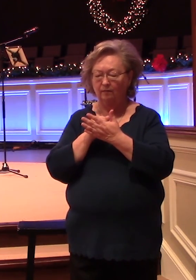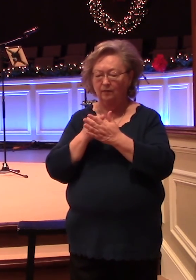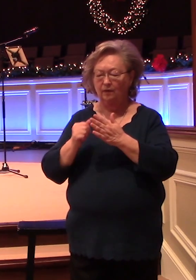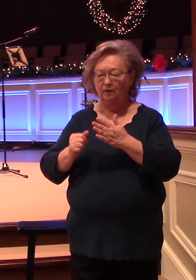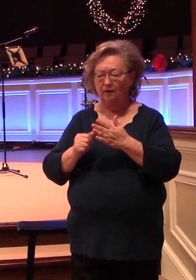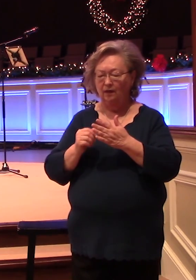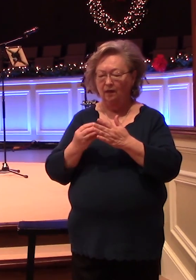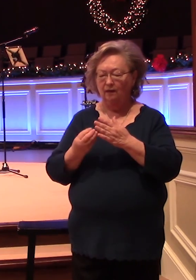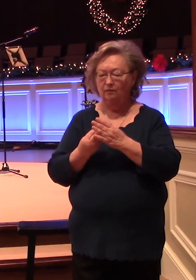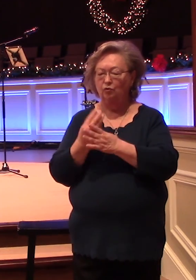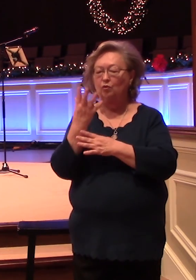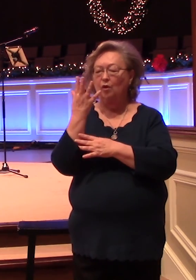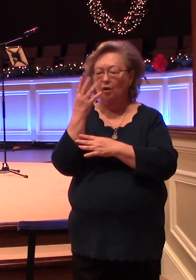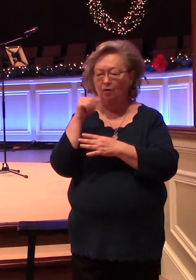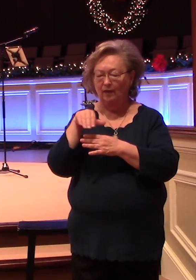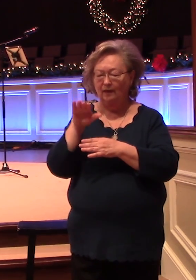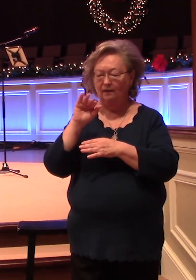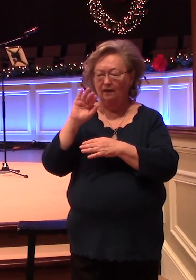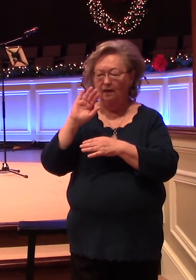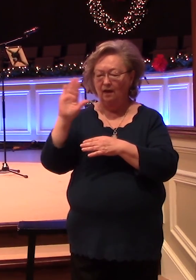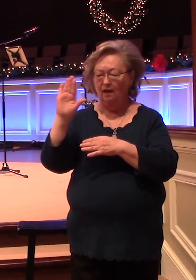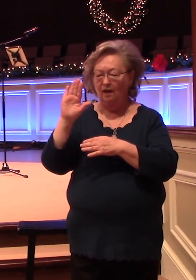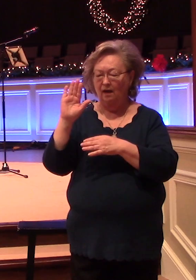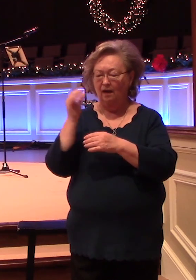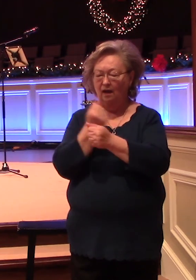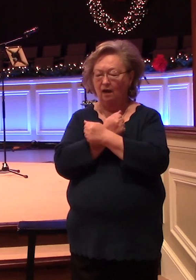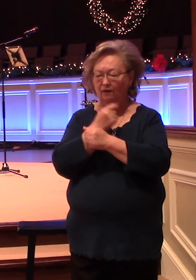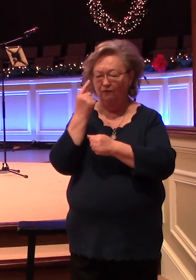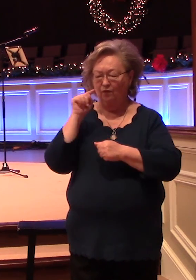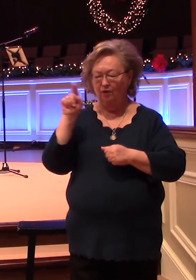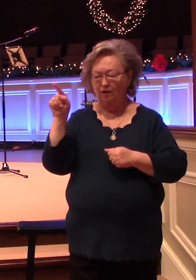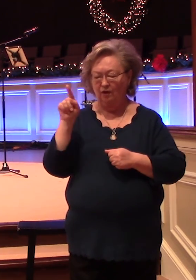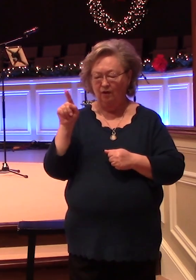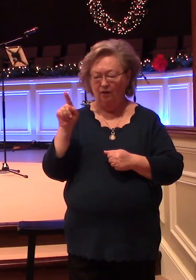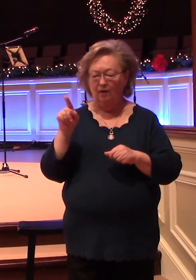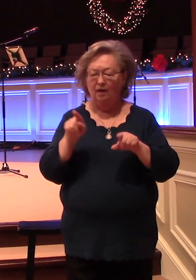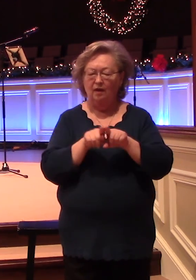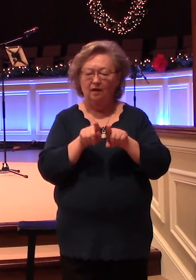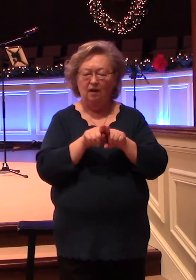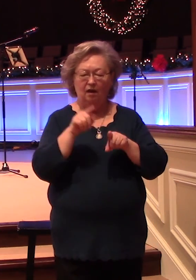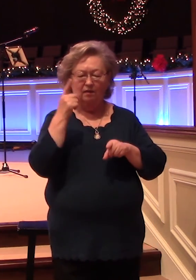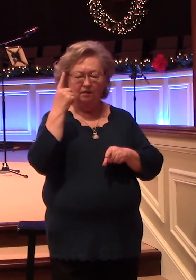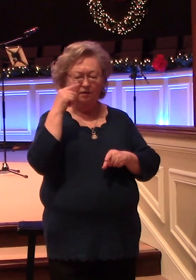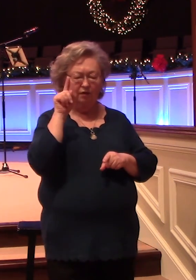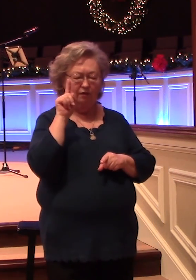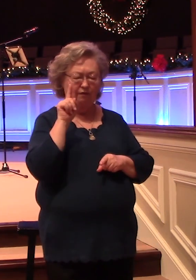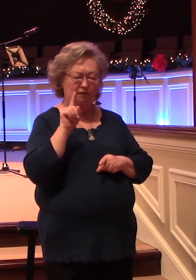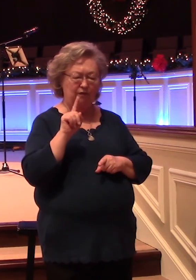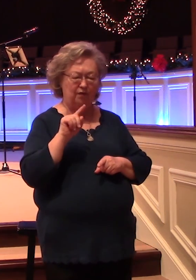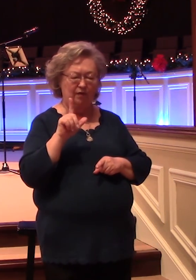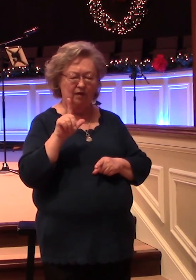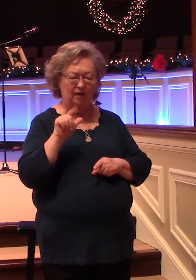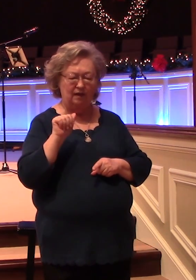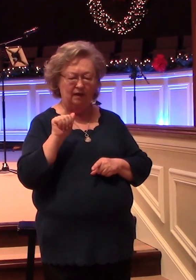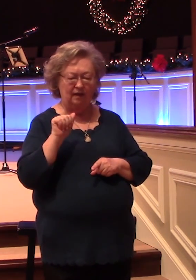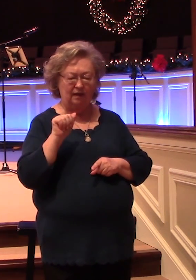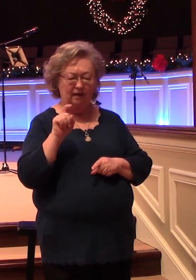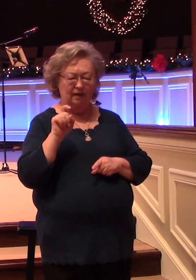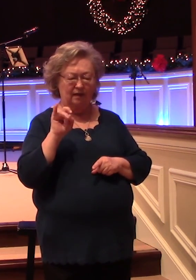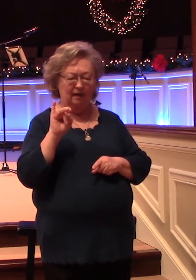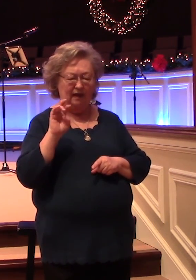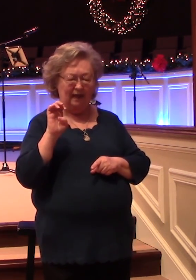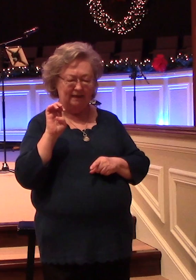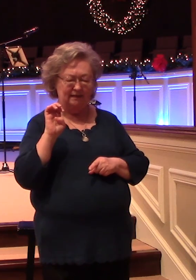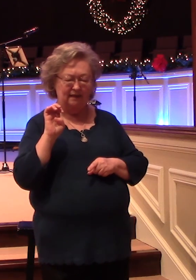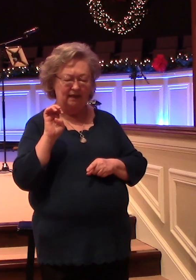kingdom. Lord, I thank you for Lexi. What a beautiful picture of what the scripture verse is about. God, here is my life. Take